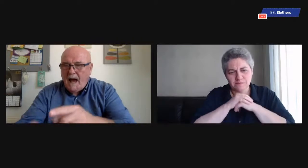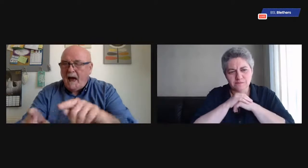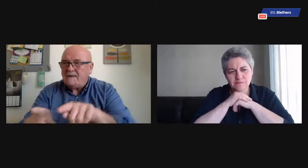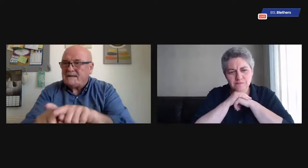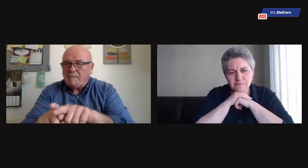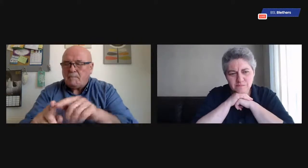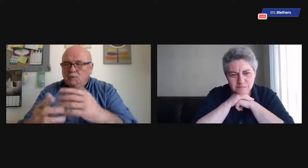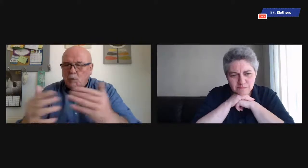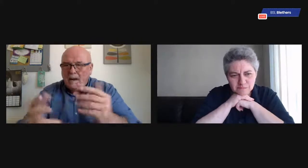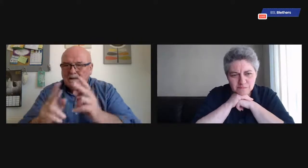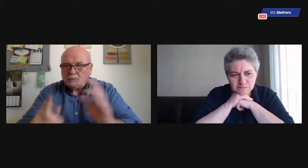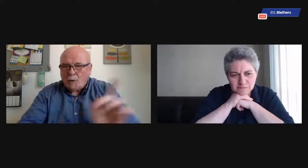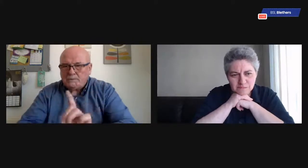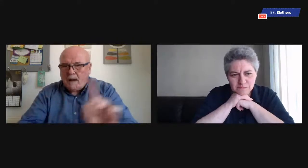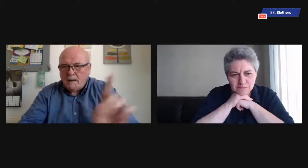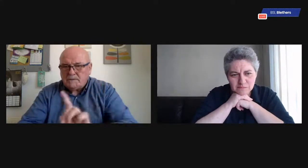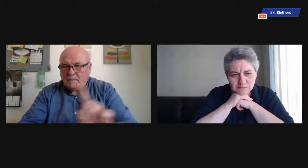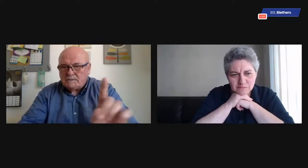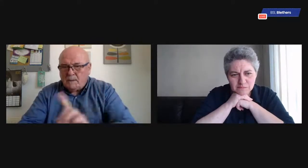So,